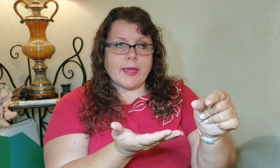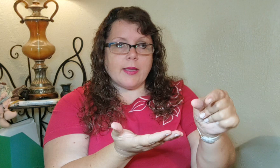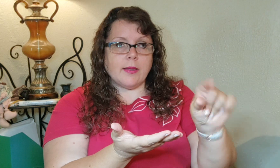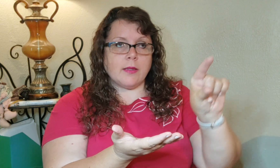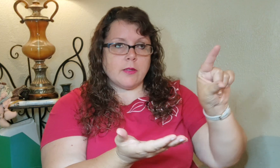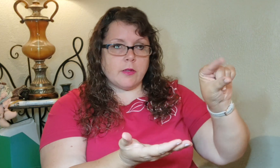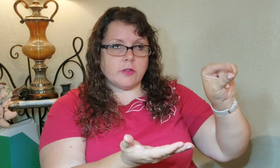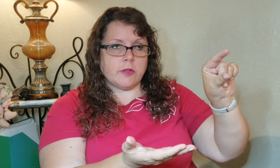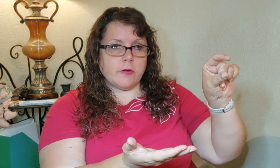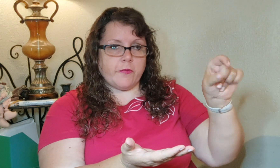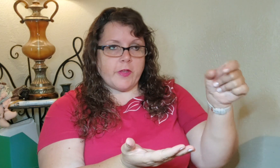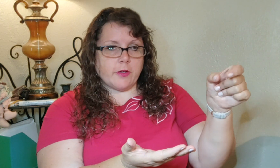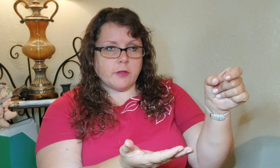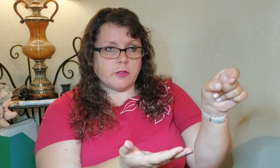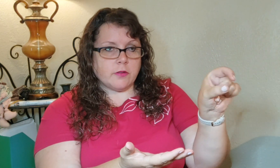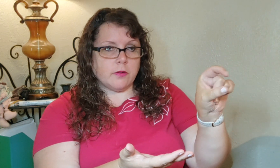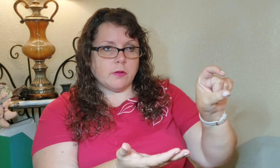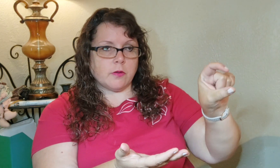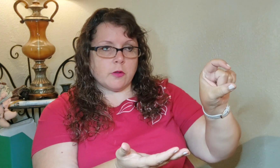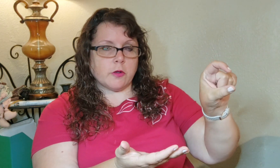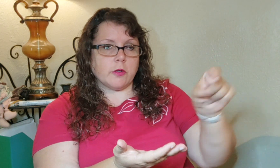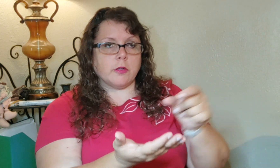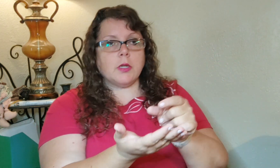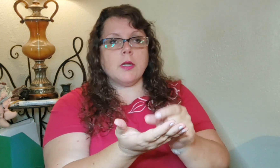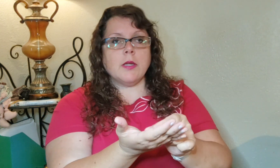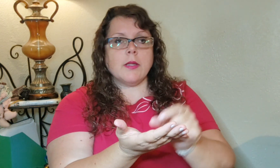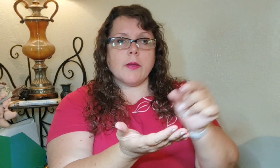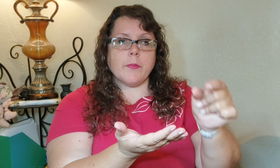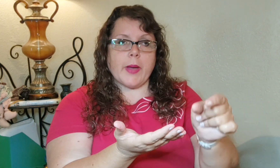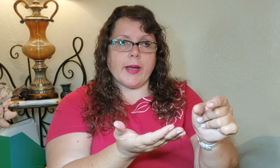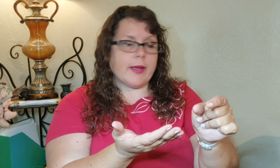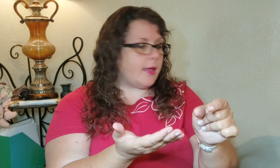by, your two fingers curled, by,